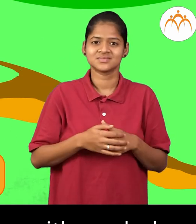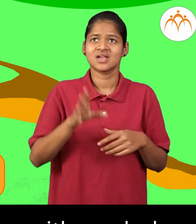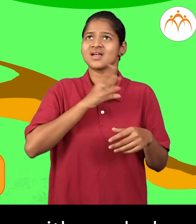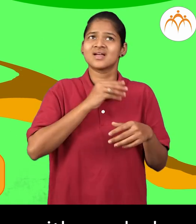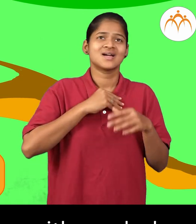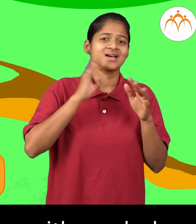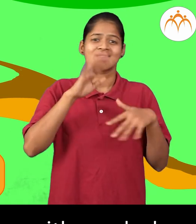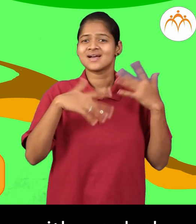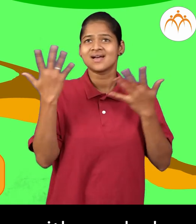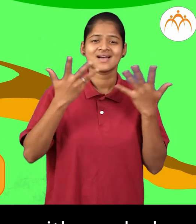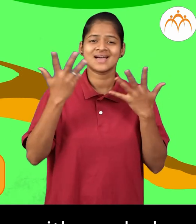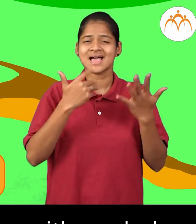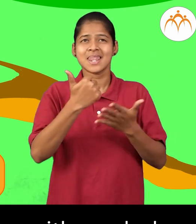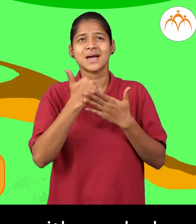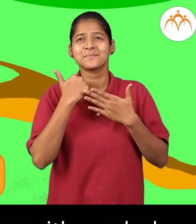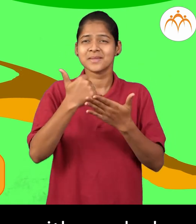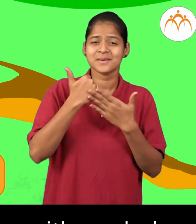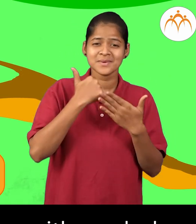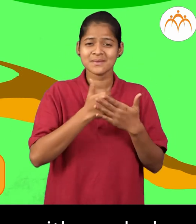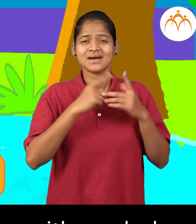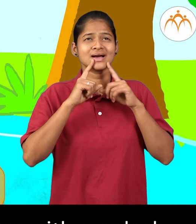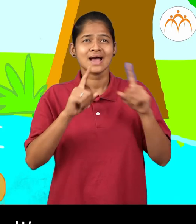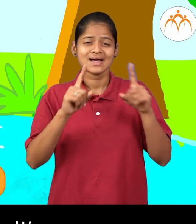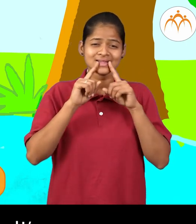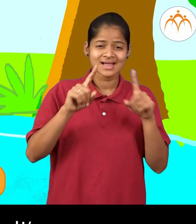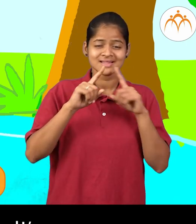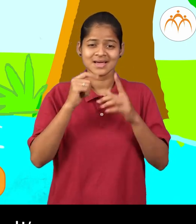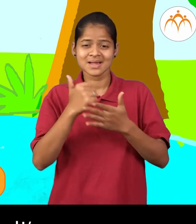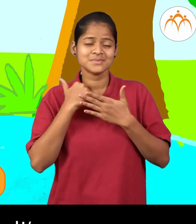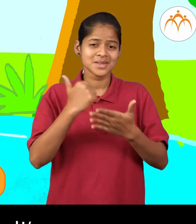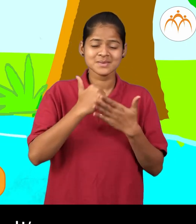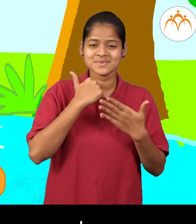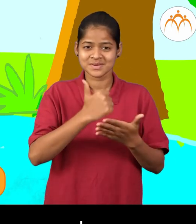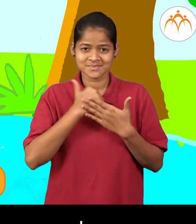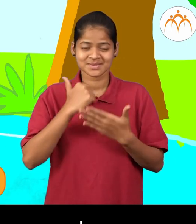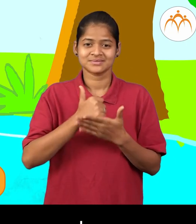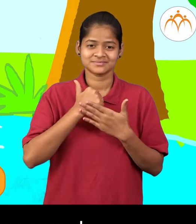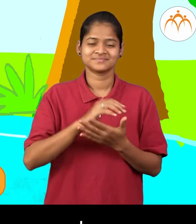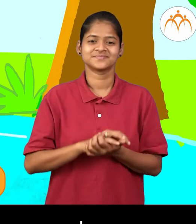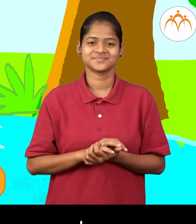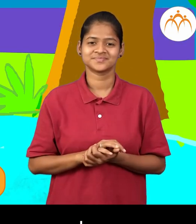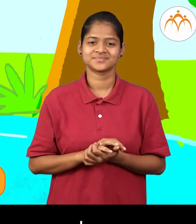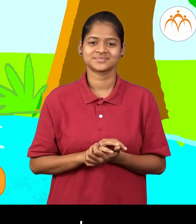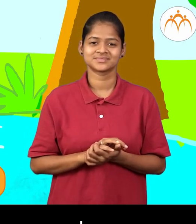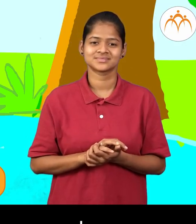with a splash oh my god the ant got very scared